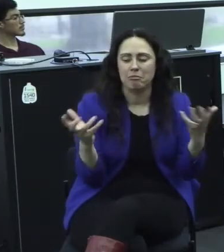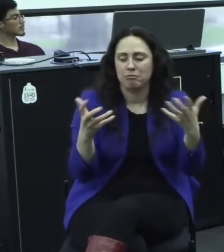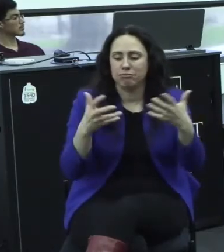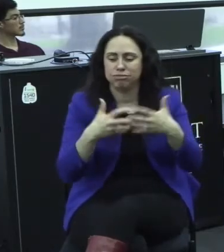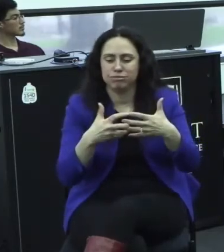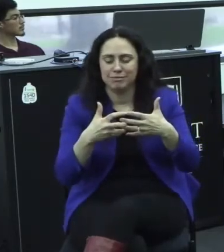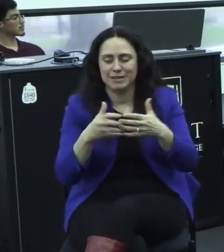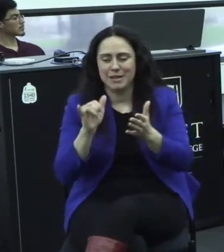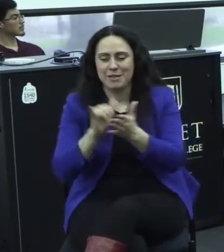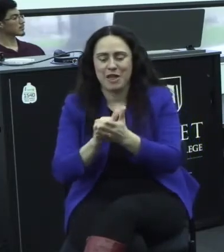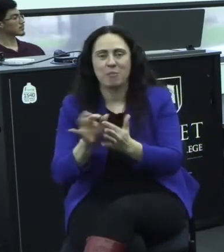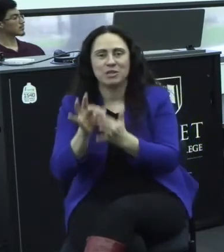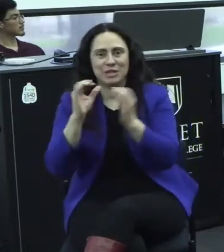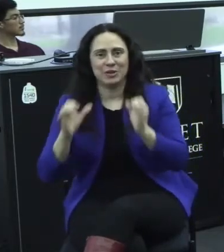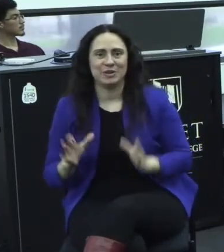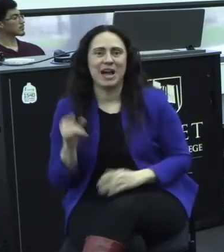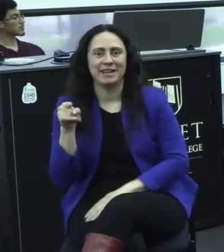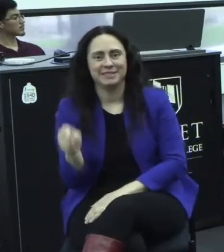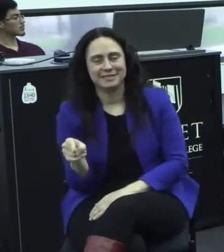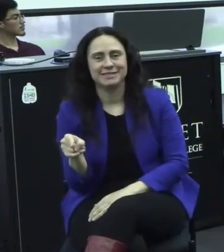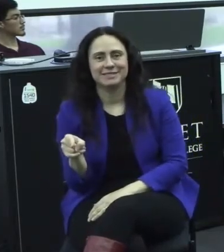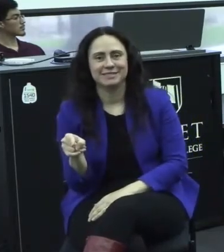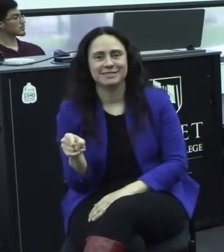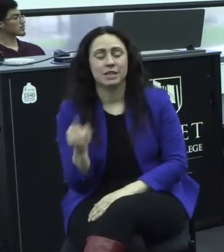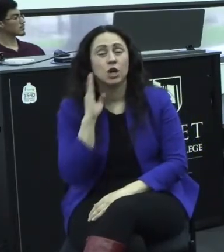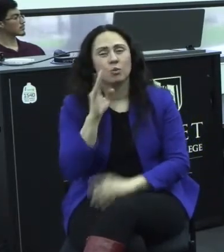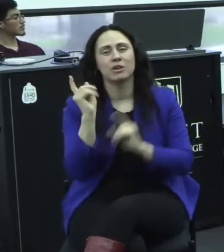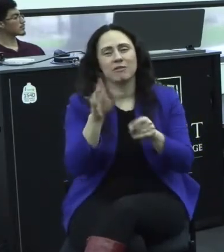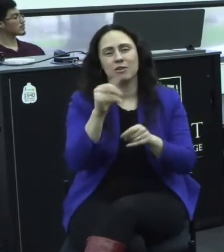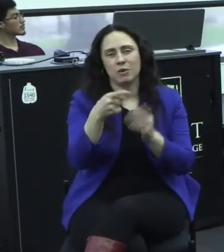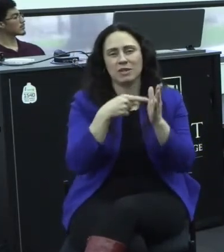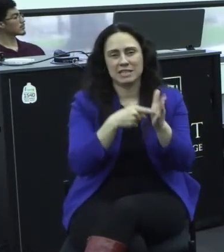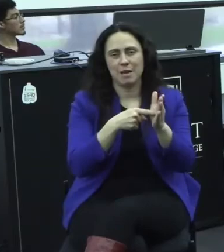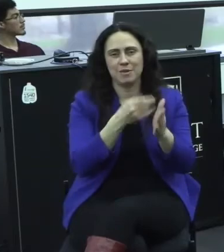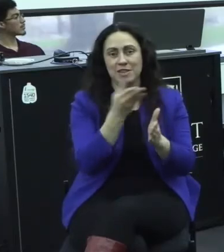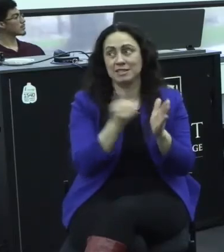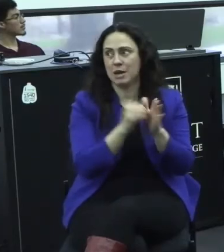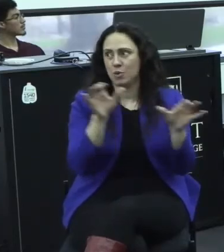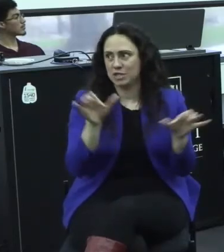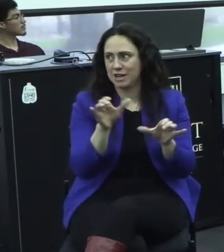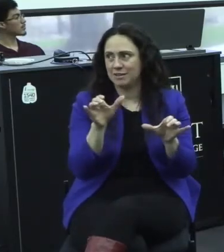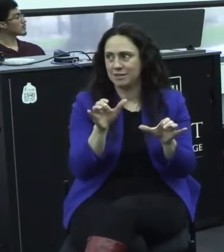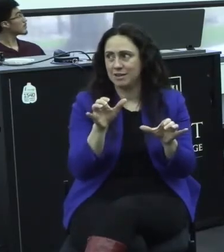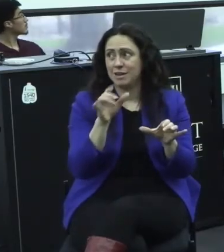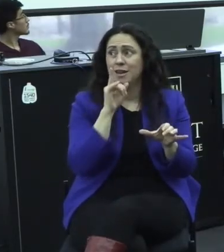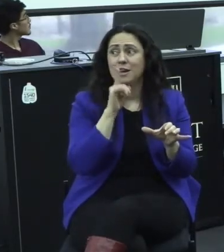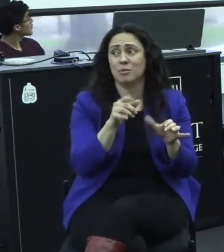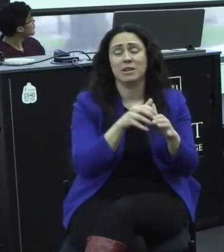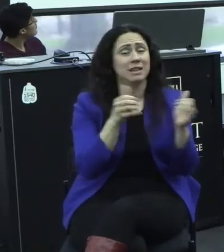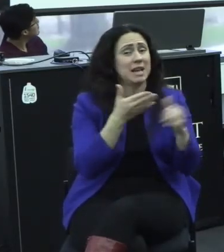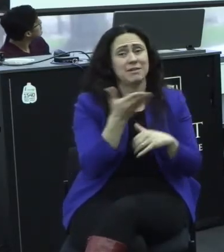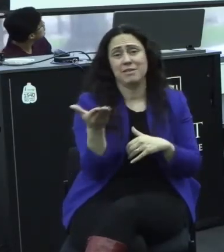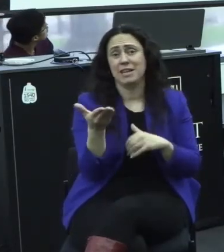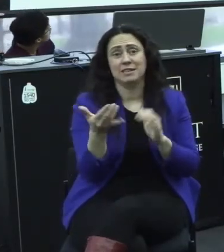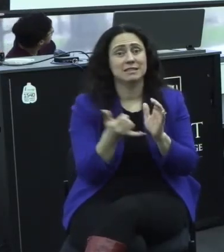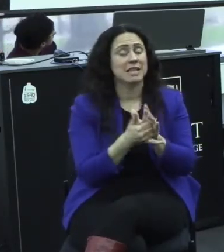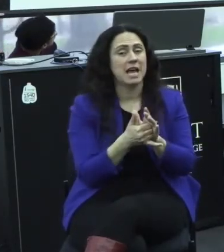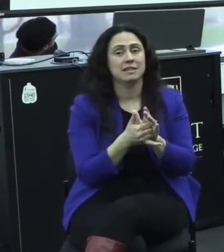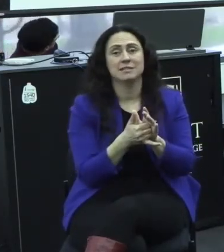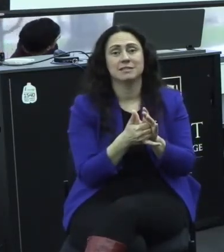this particular client. So I'll give you a couple of examples of the things that were done, and really a lot of the things that